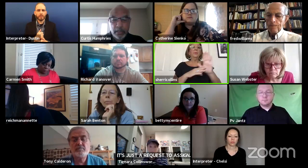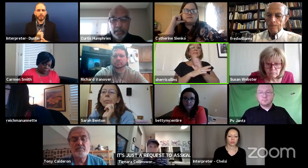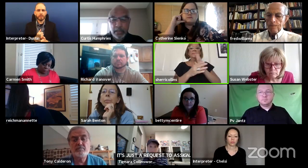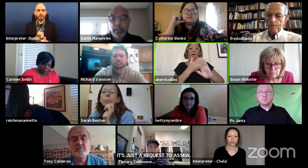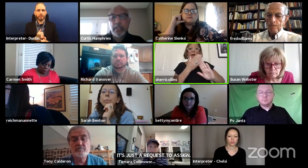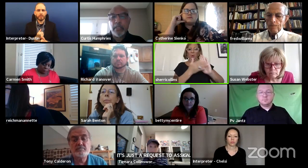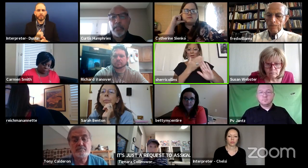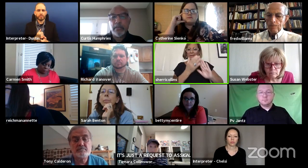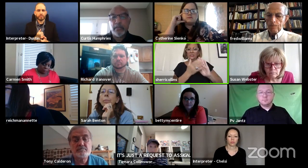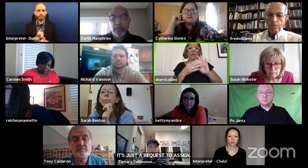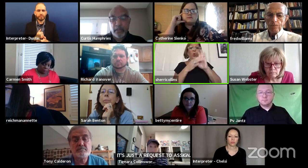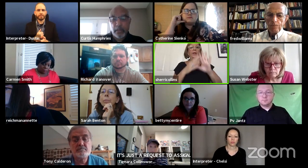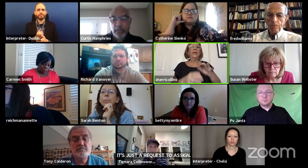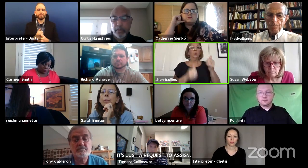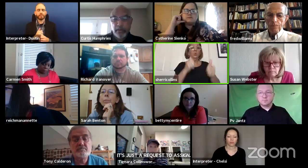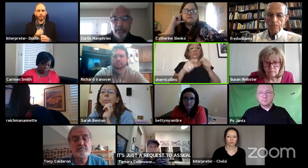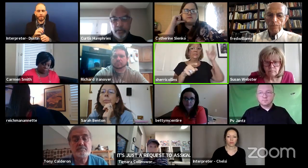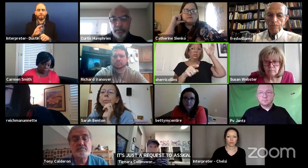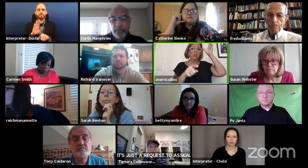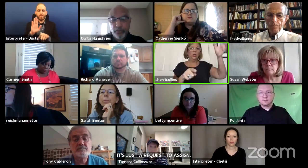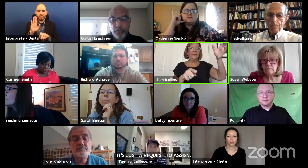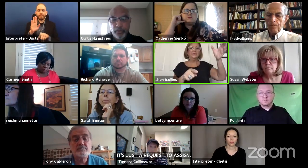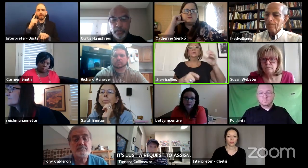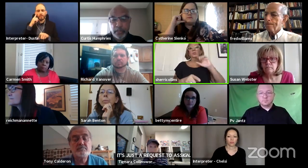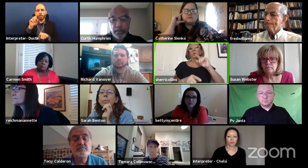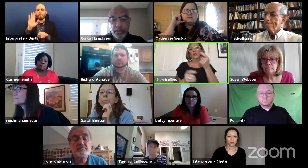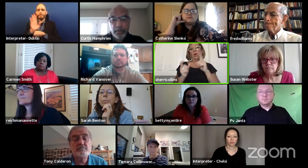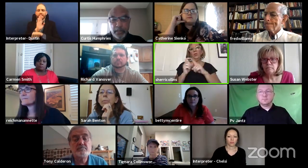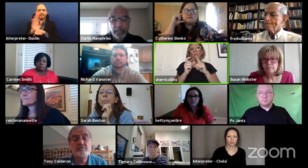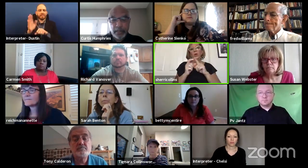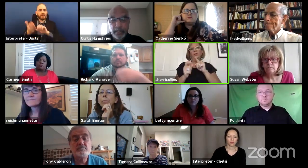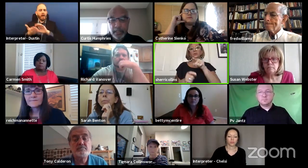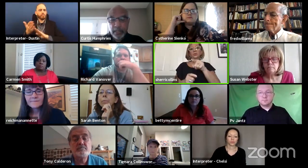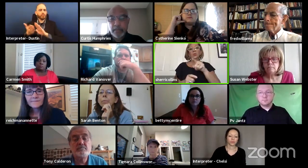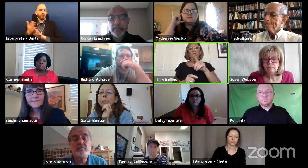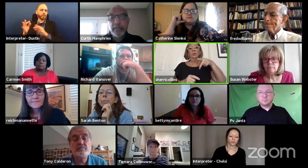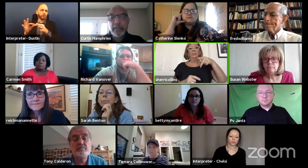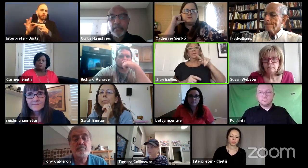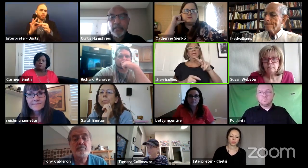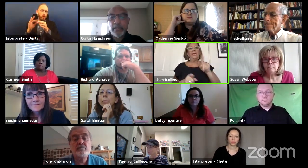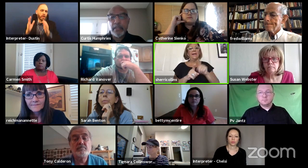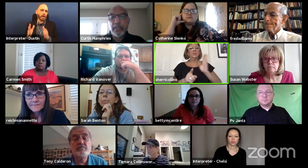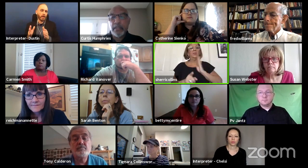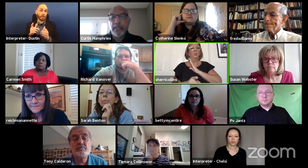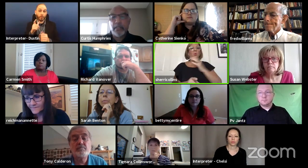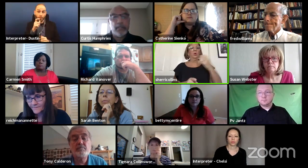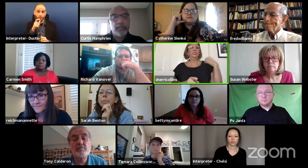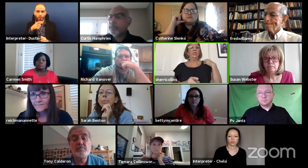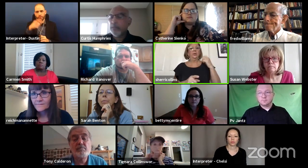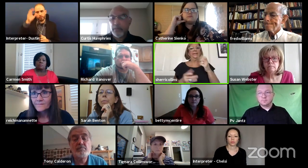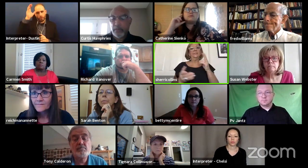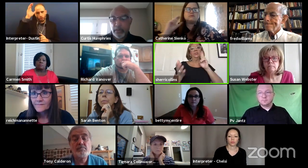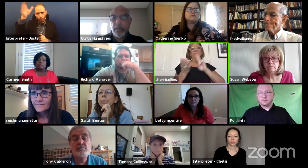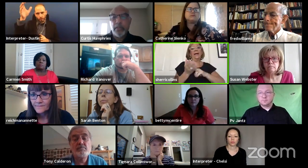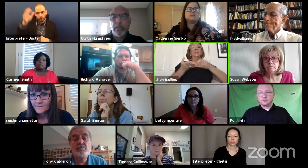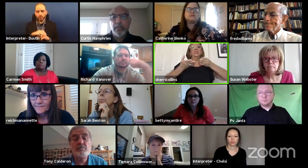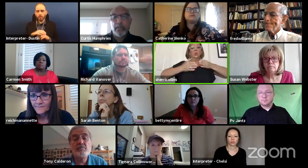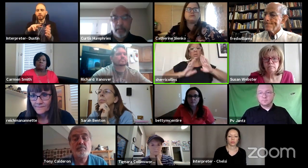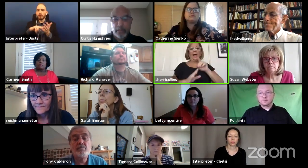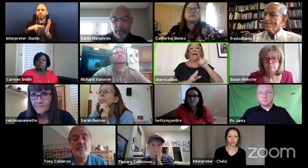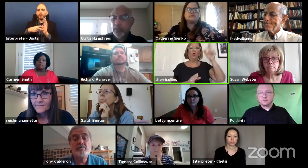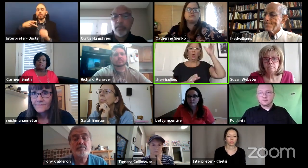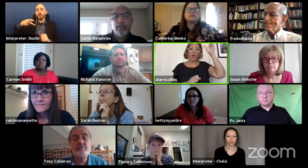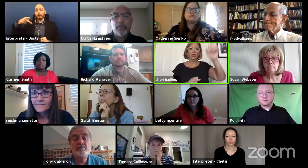the business operation coordinator, which is Curtis. So in other words, PB as the board chair needs to sign